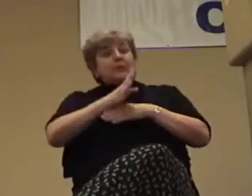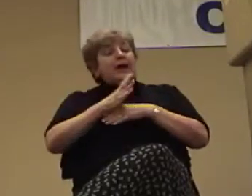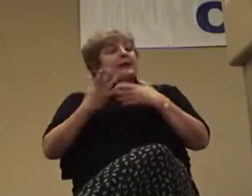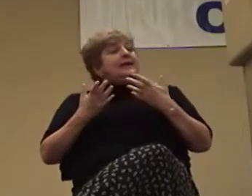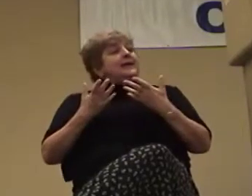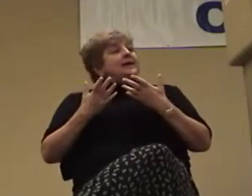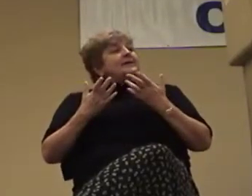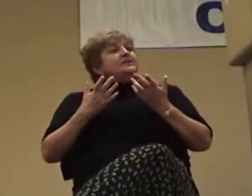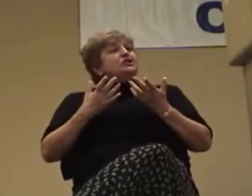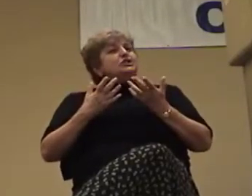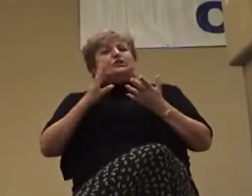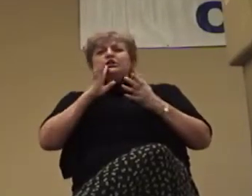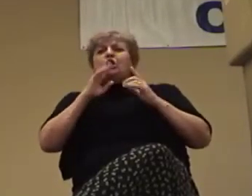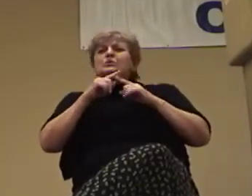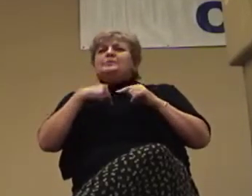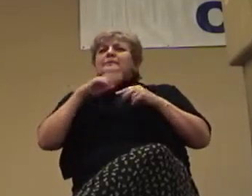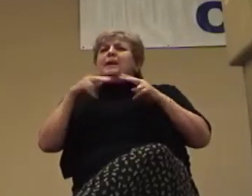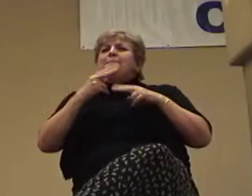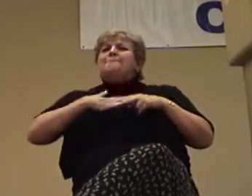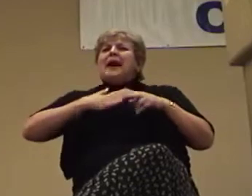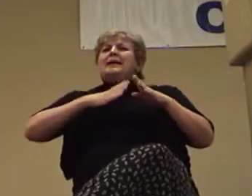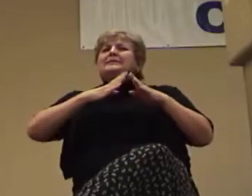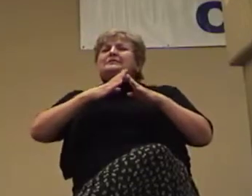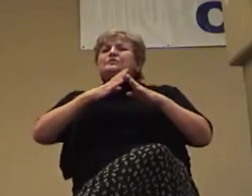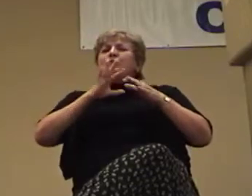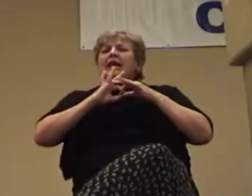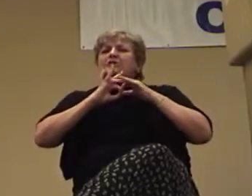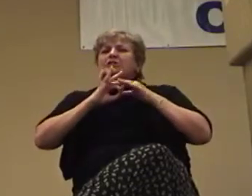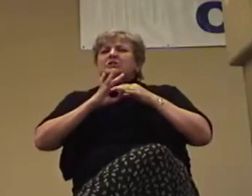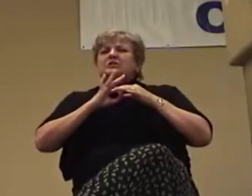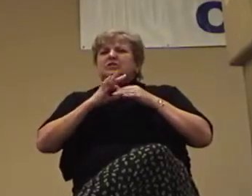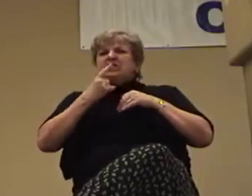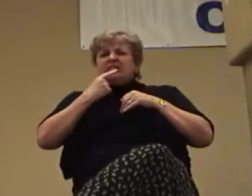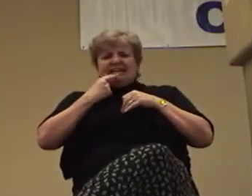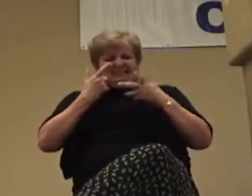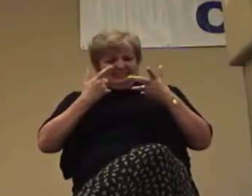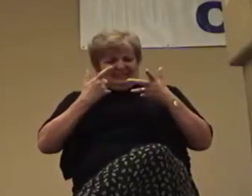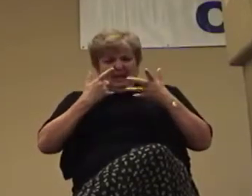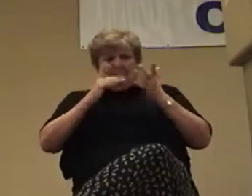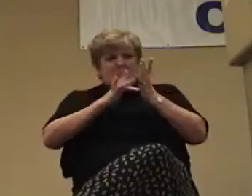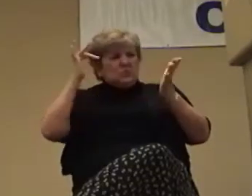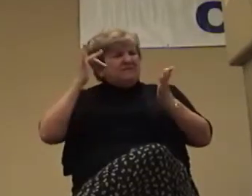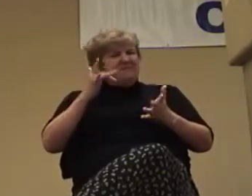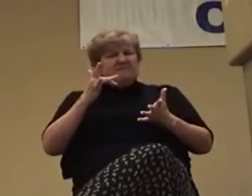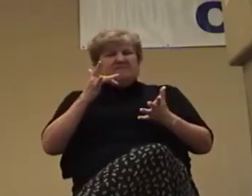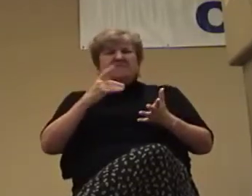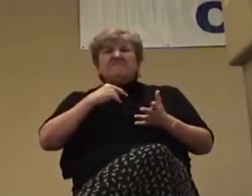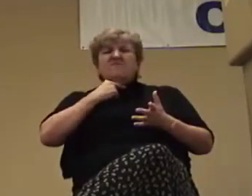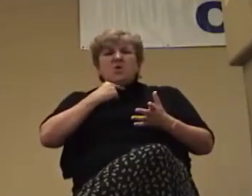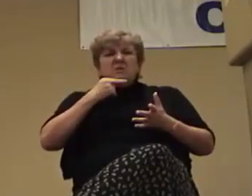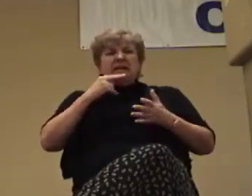this relationship. It was verbally and physically abusive. And I participated equally in